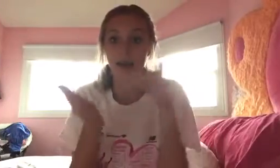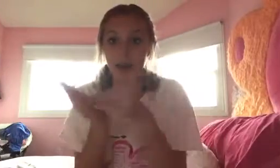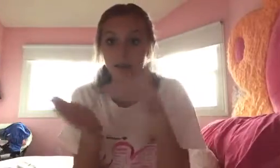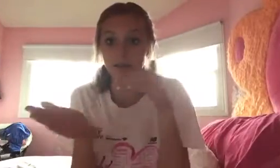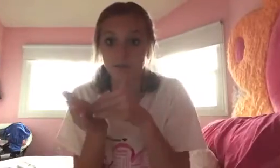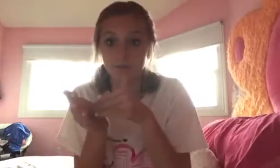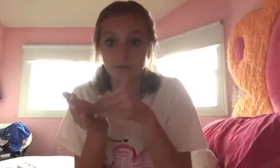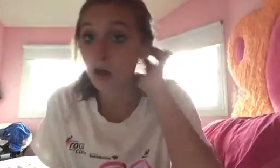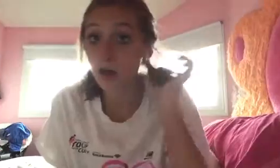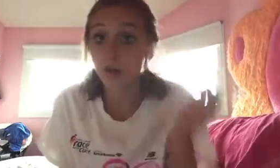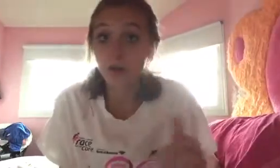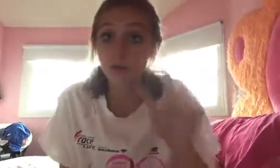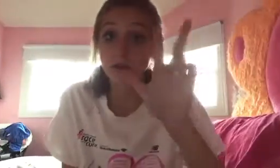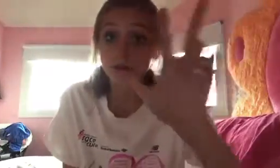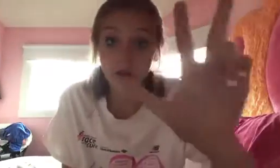Again. Three,